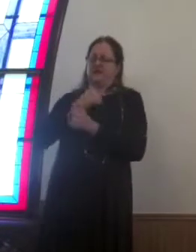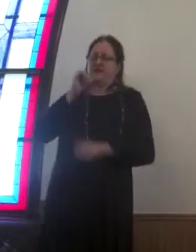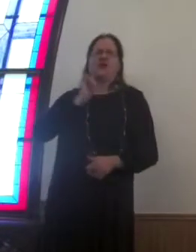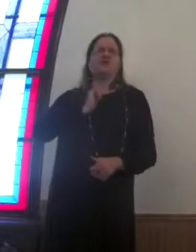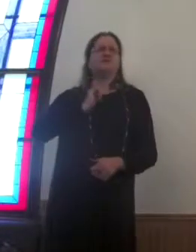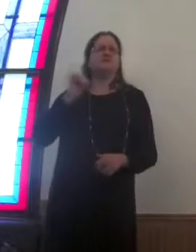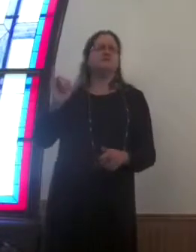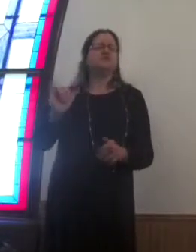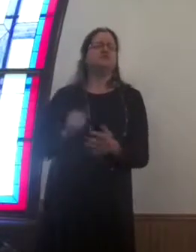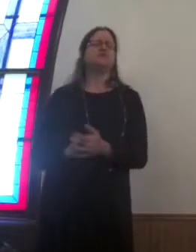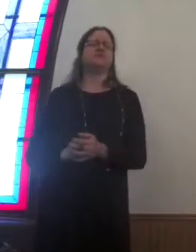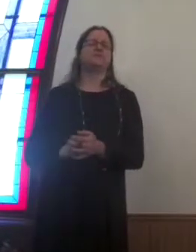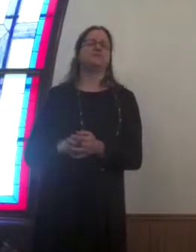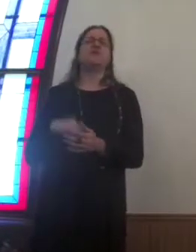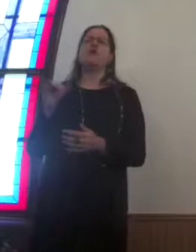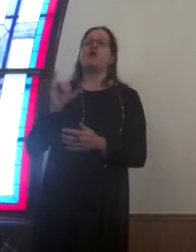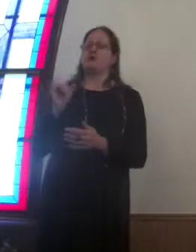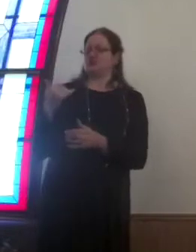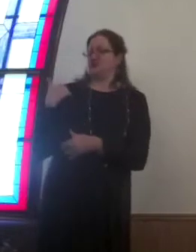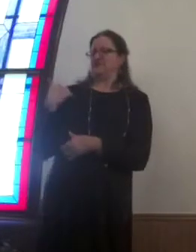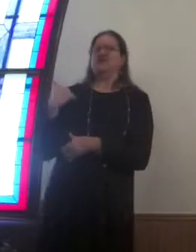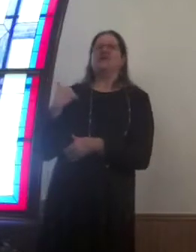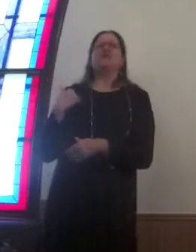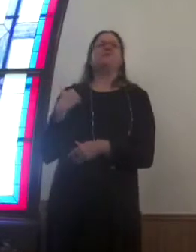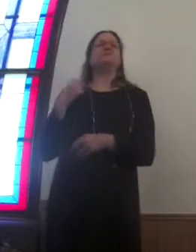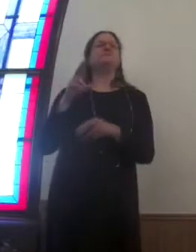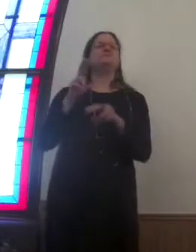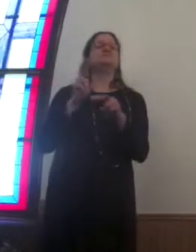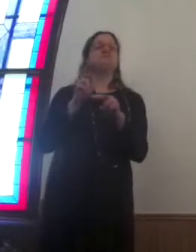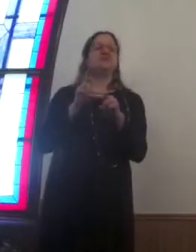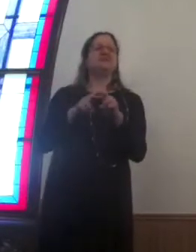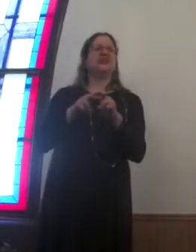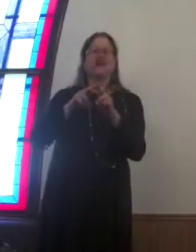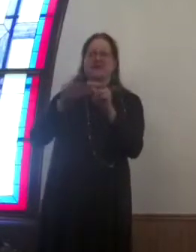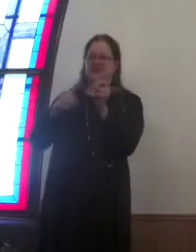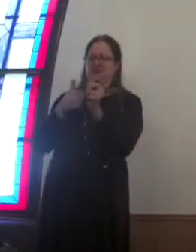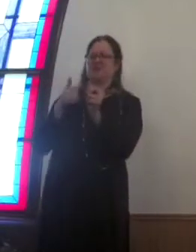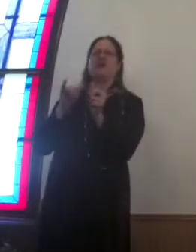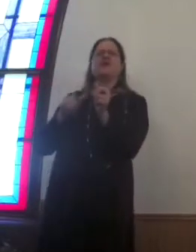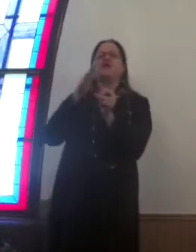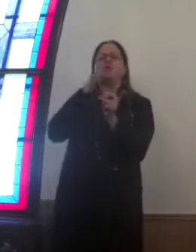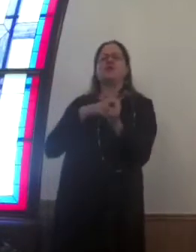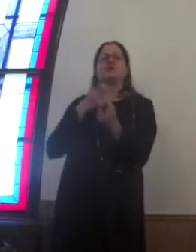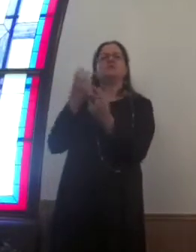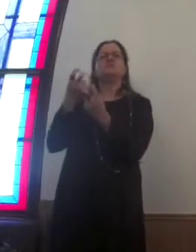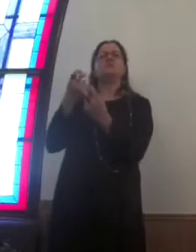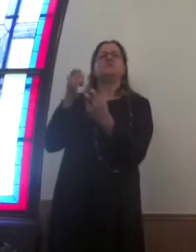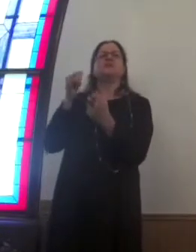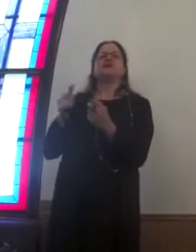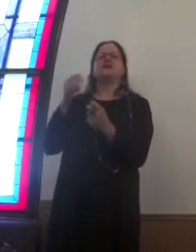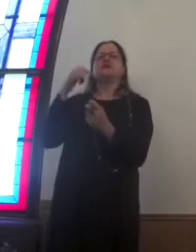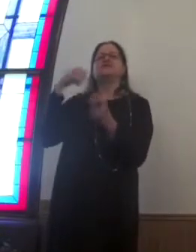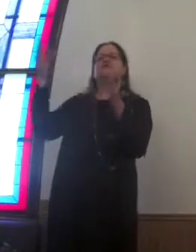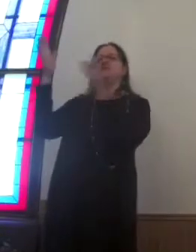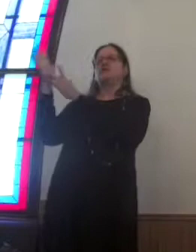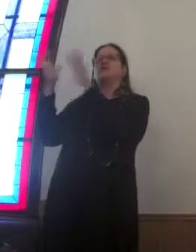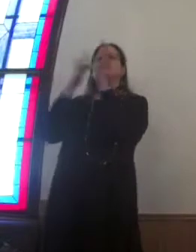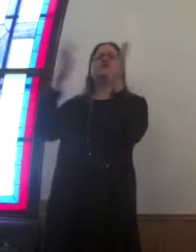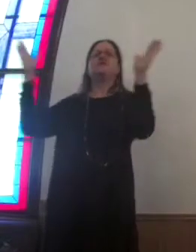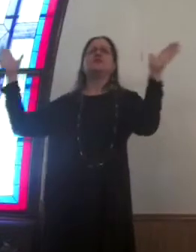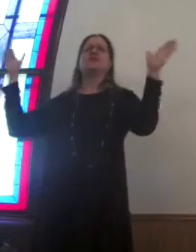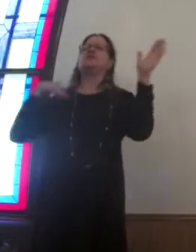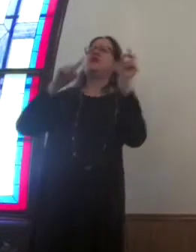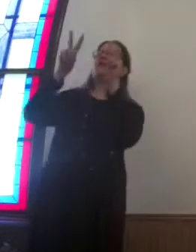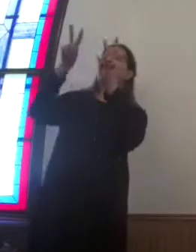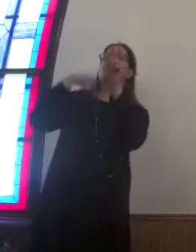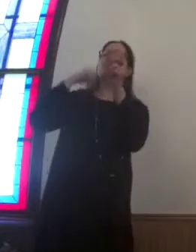This past week, we also sat with the woman at the foot of the cross on Friday as we wept through the crucified Christ. And